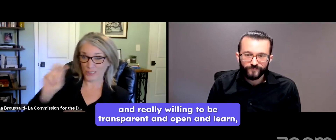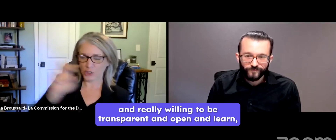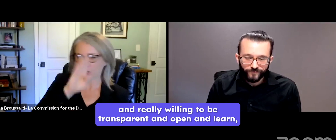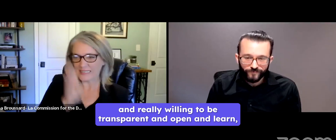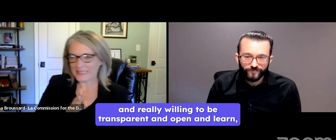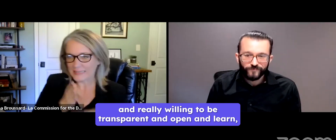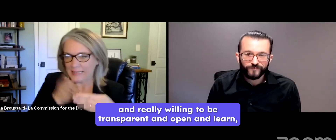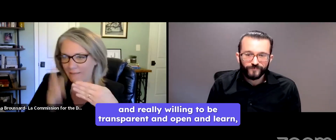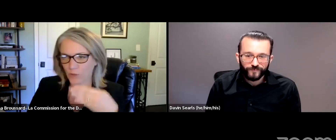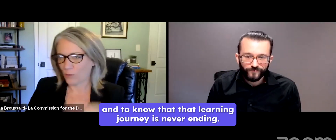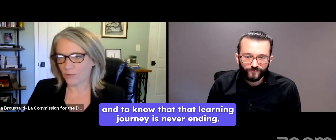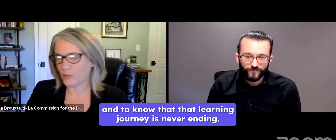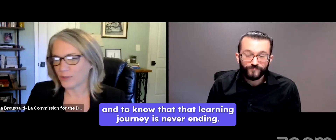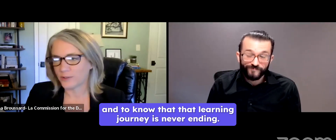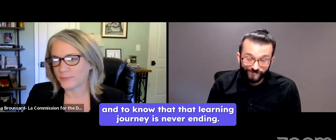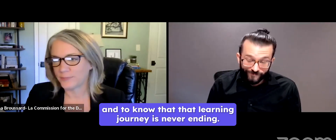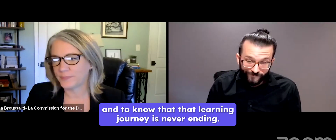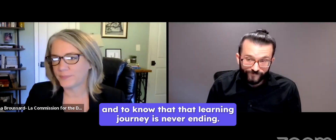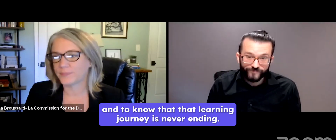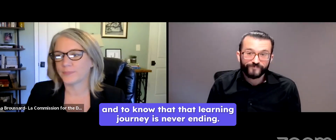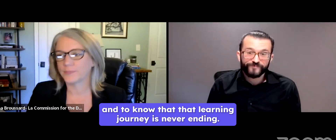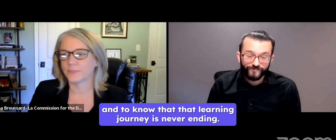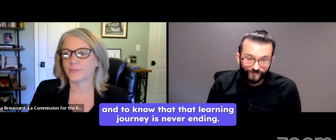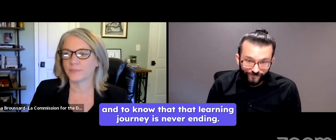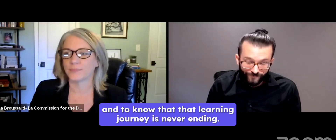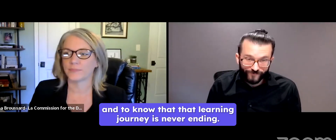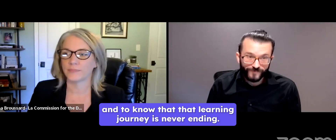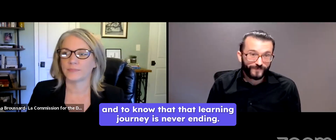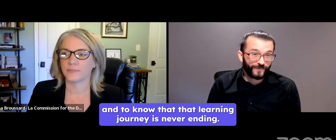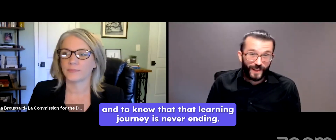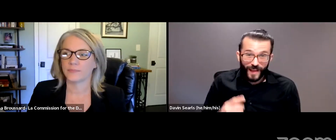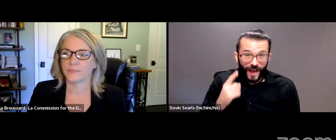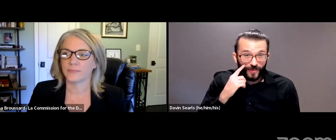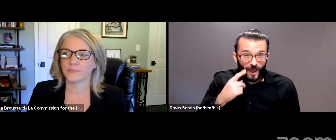open and learn, and to know that that learning journey is never ending.